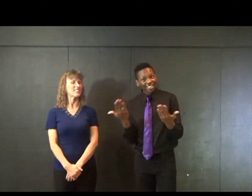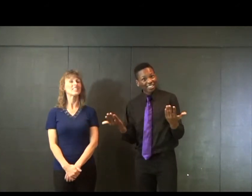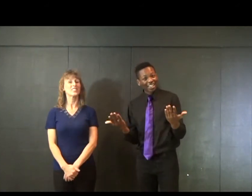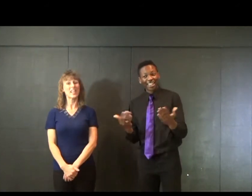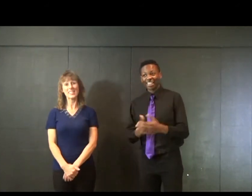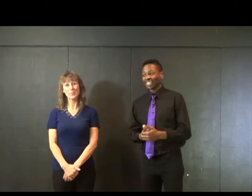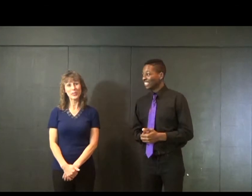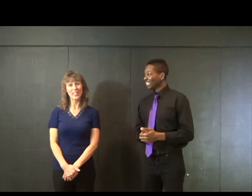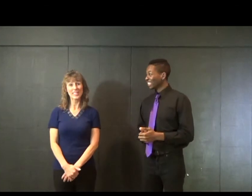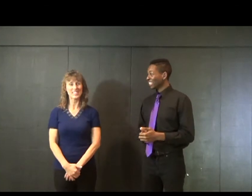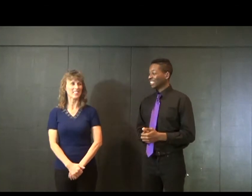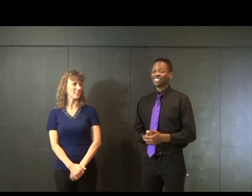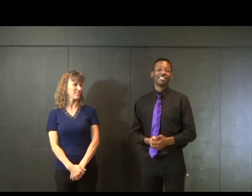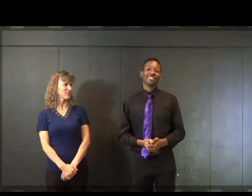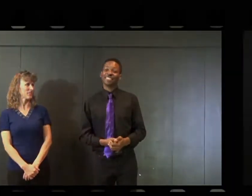So that's pretty easy.